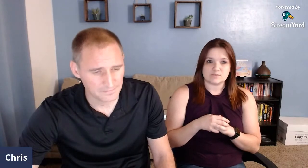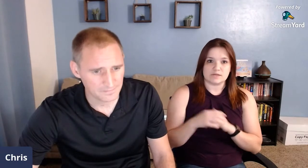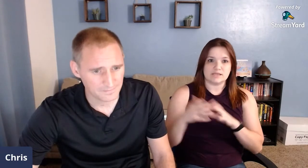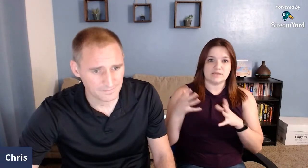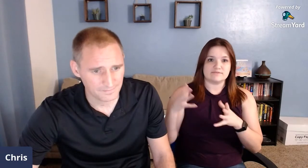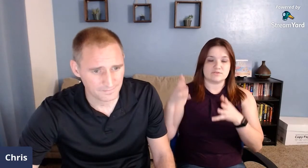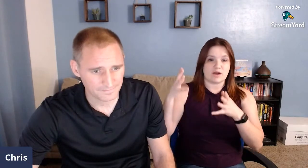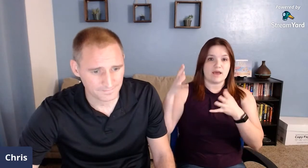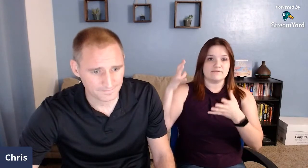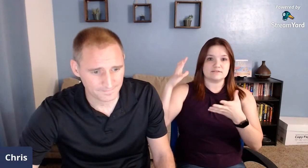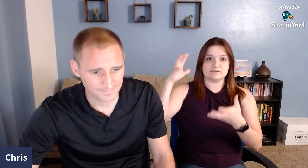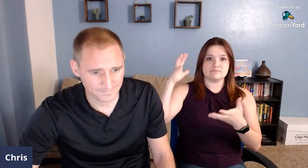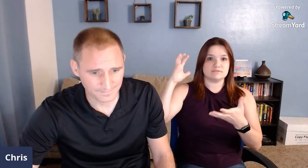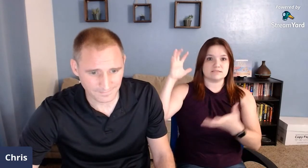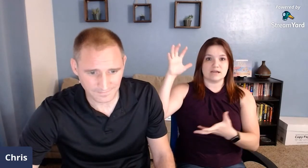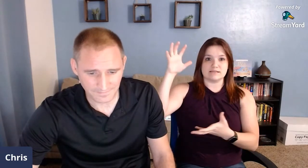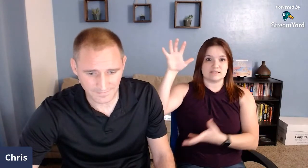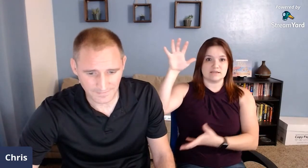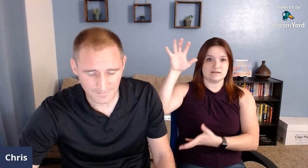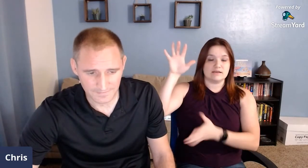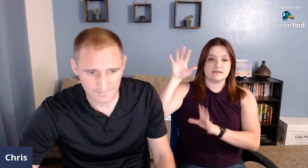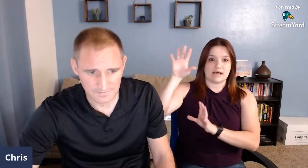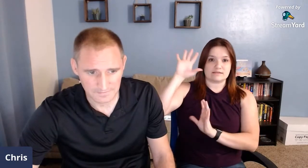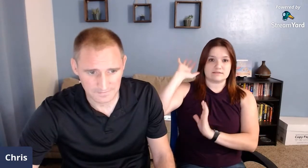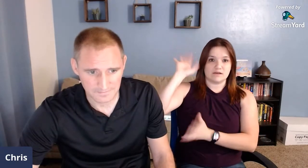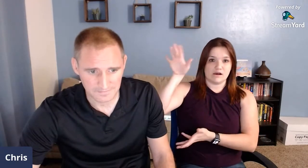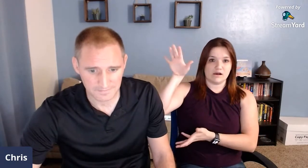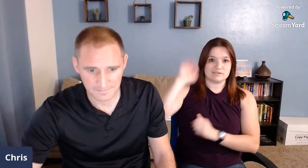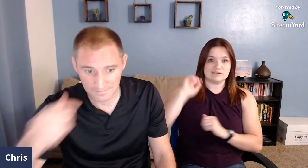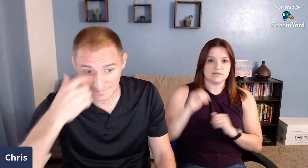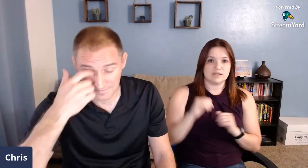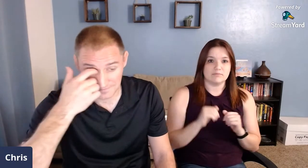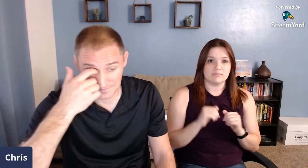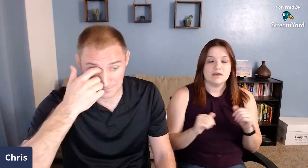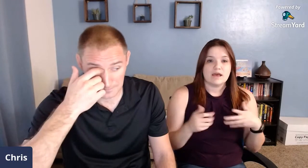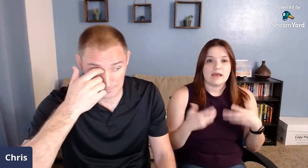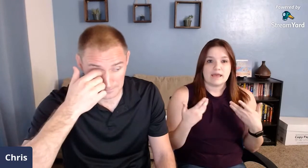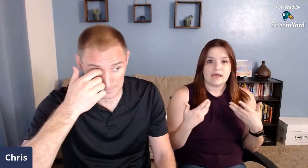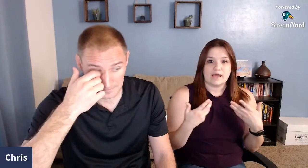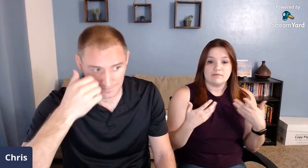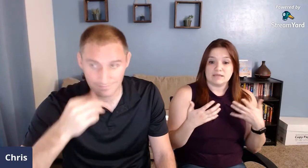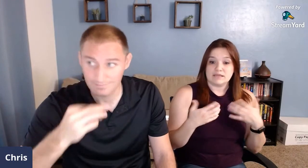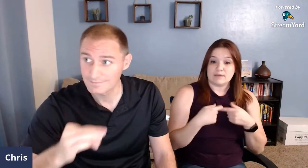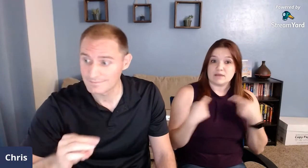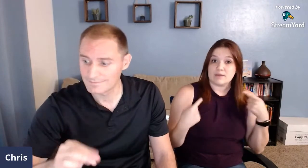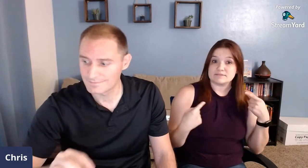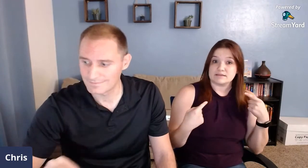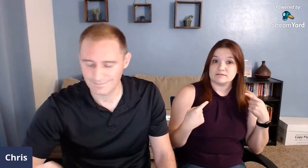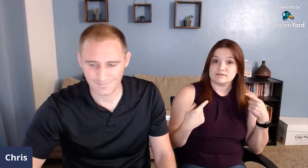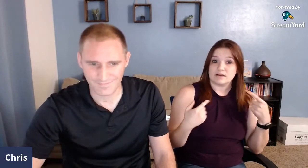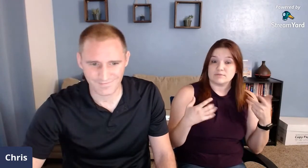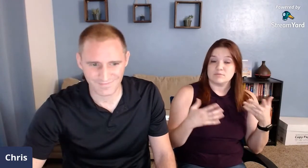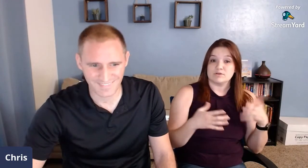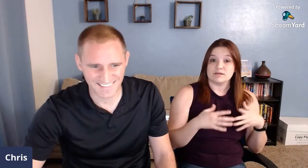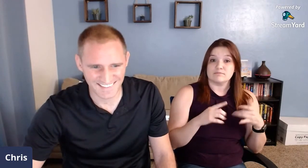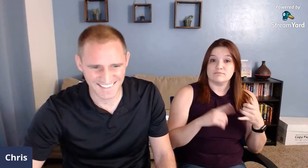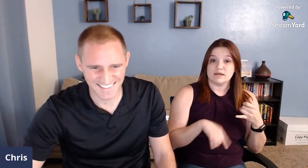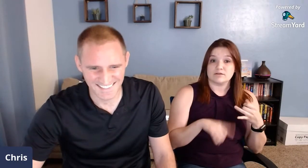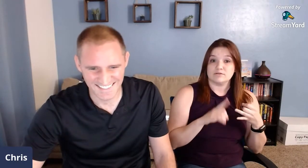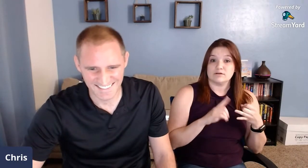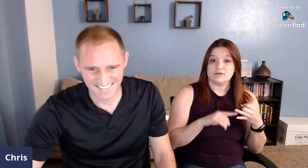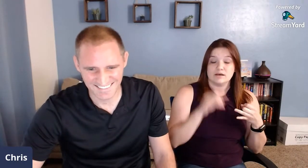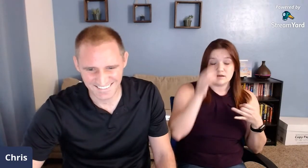interpreter. That's where he lives, thrives, studies in. That's him. And me, I'm the opposite. I'm